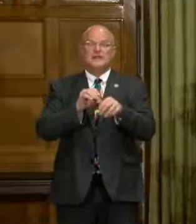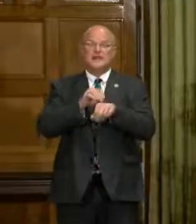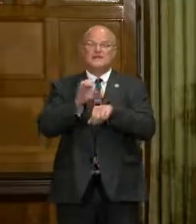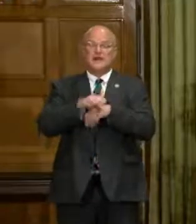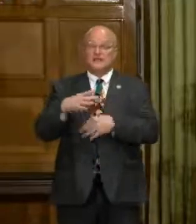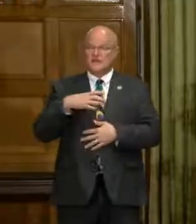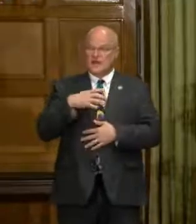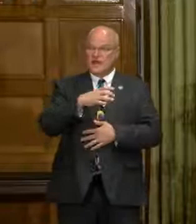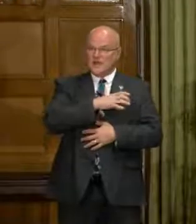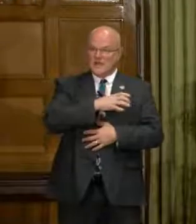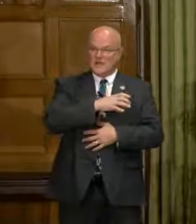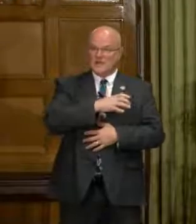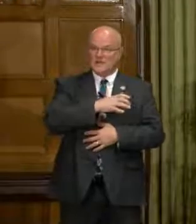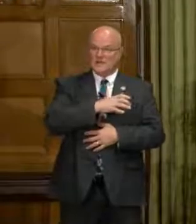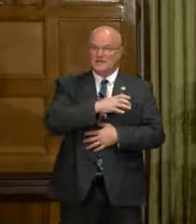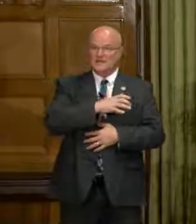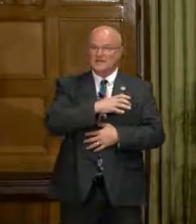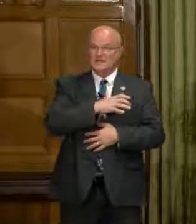Advisory Committee